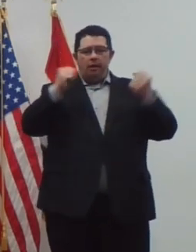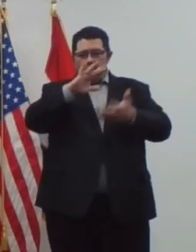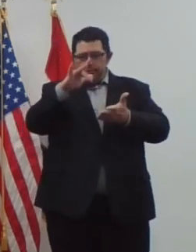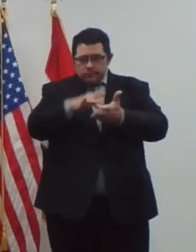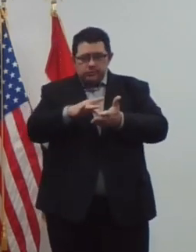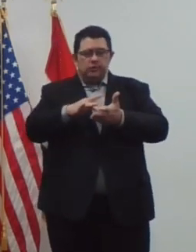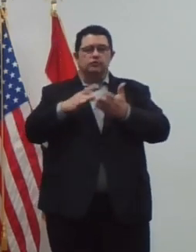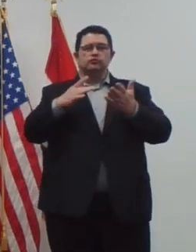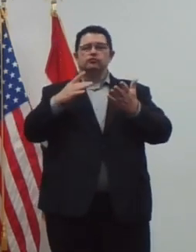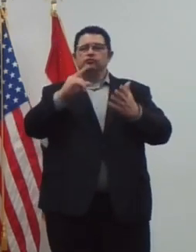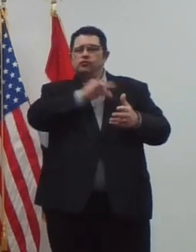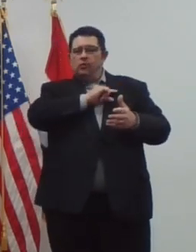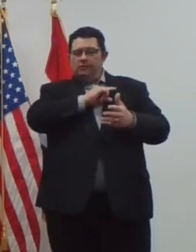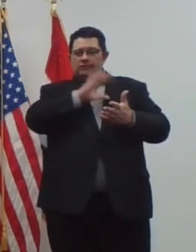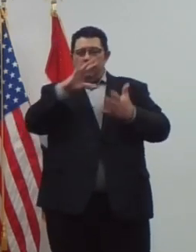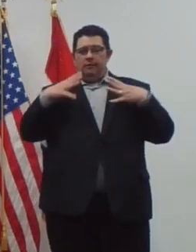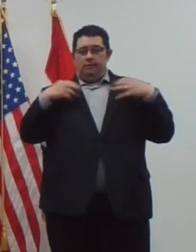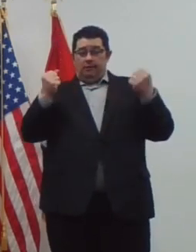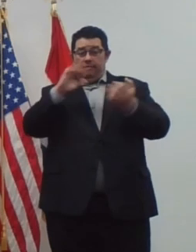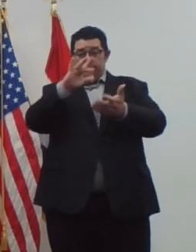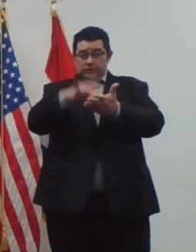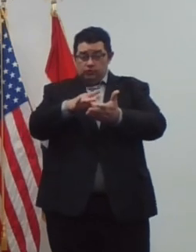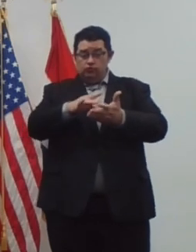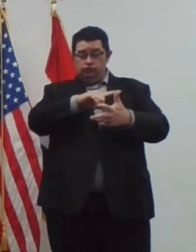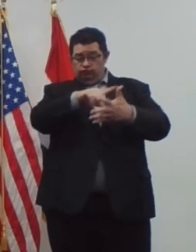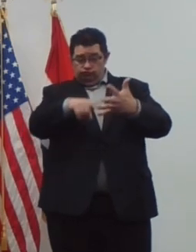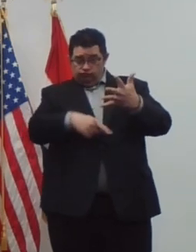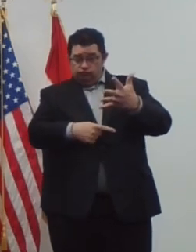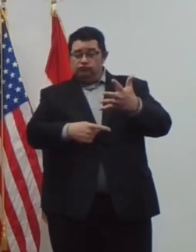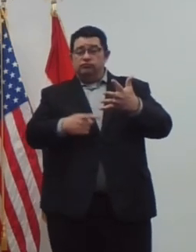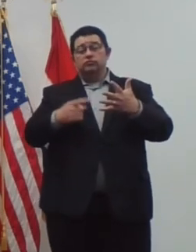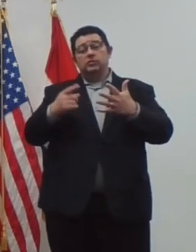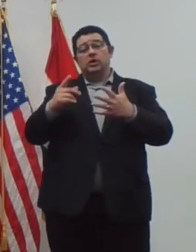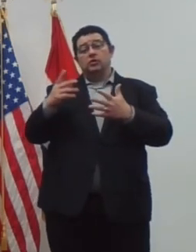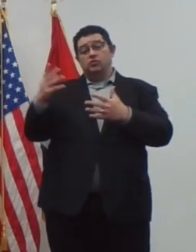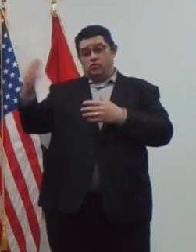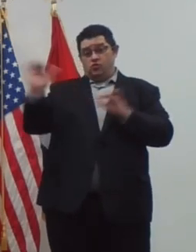centers. The state is also sending more tests to the St. Louis region.